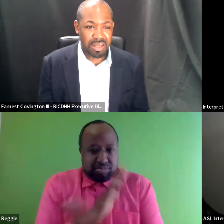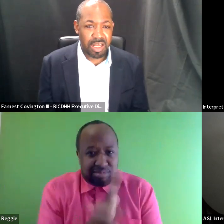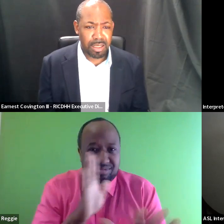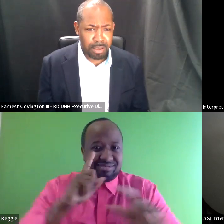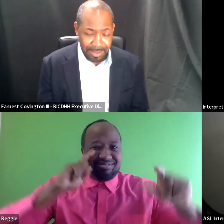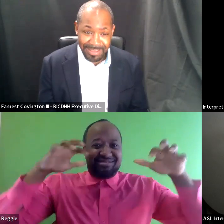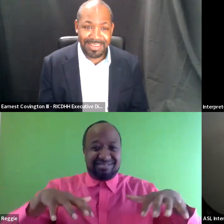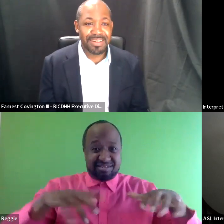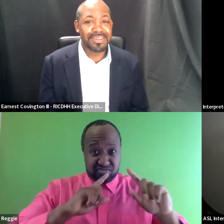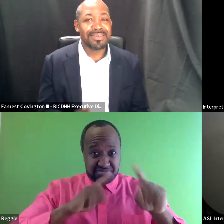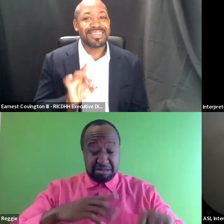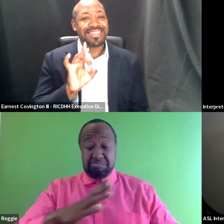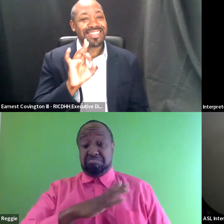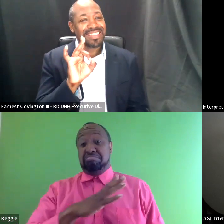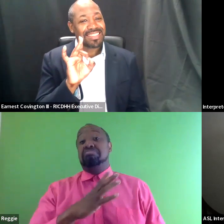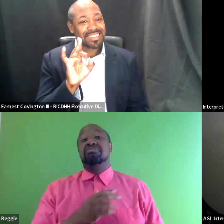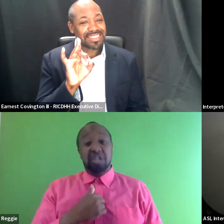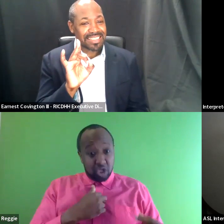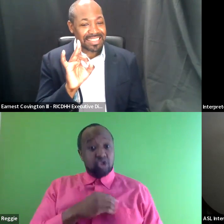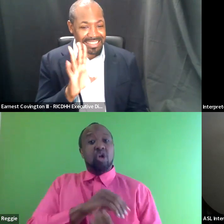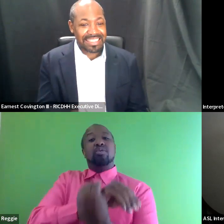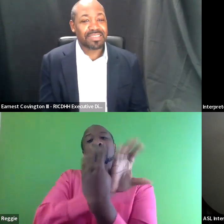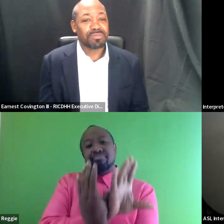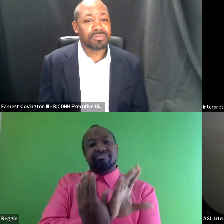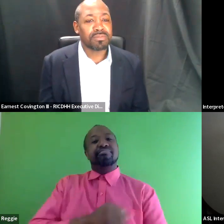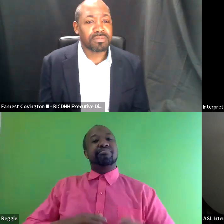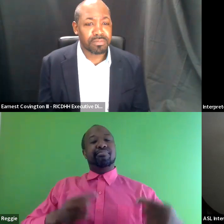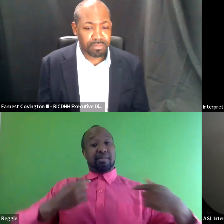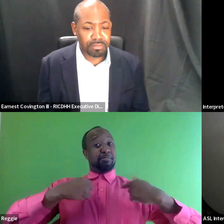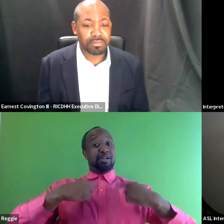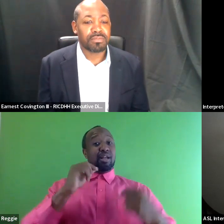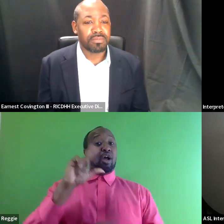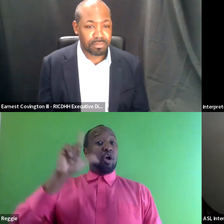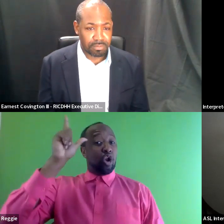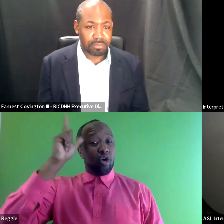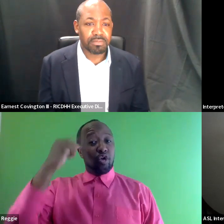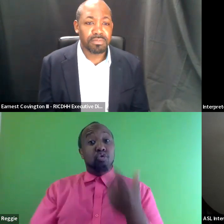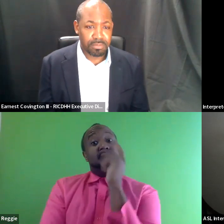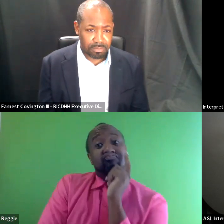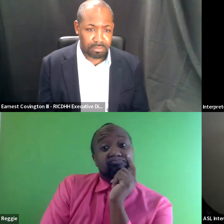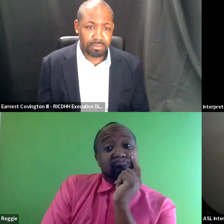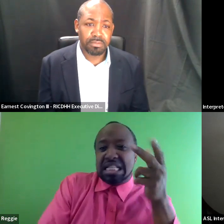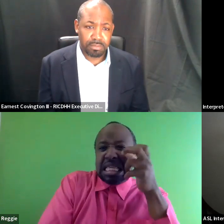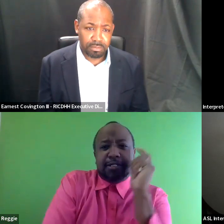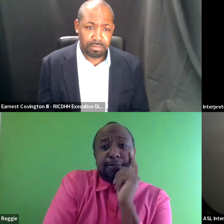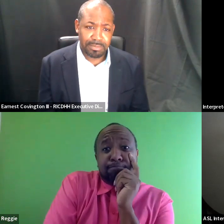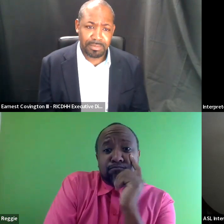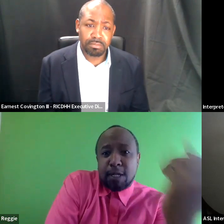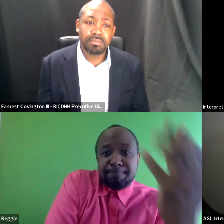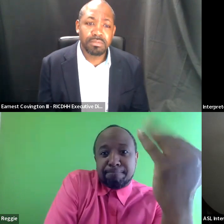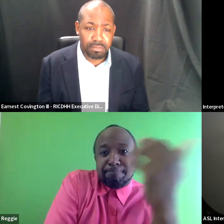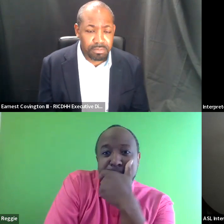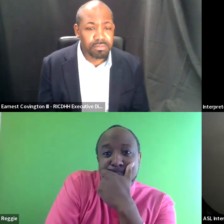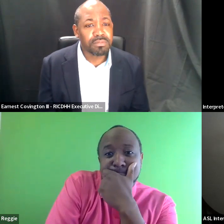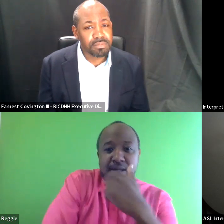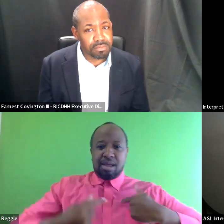I know when I tried to correspond with one person in particular, and they're always busy, but they responded and we ended up having a Zoom. And